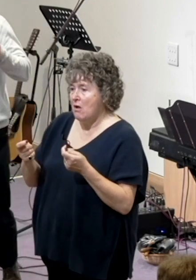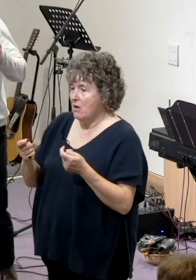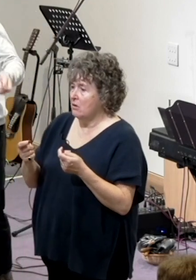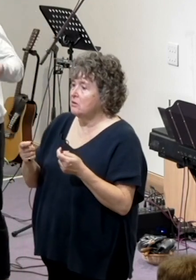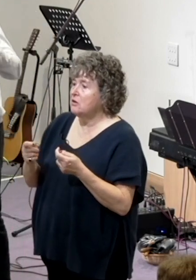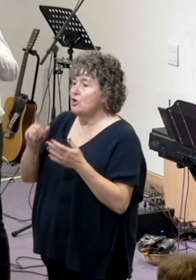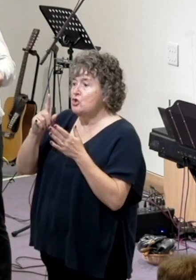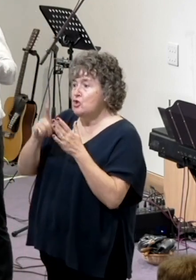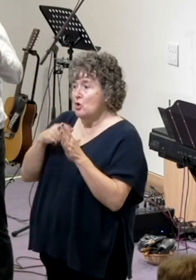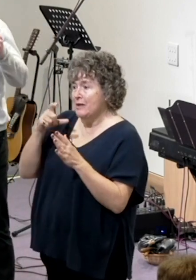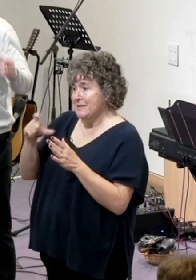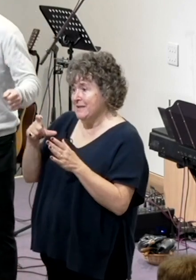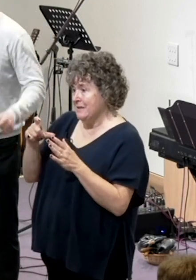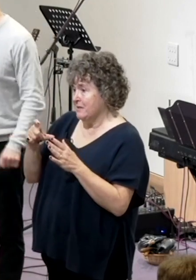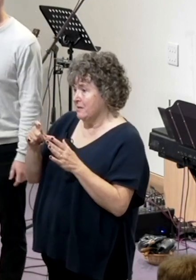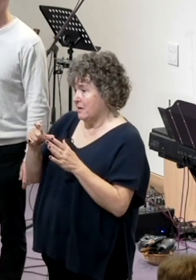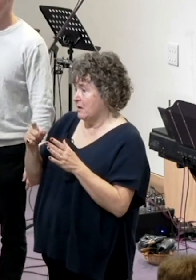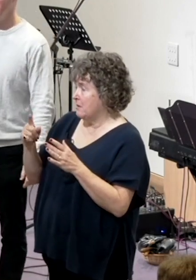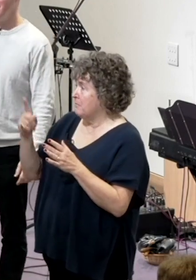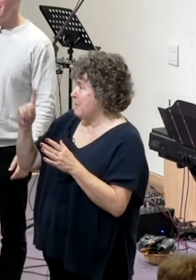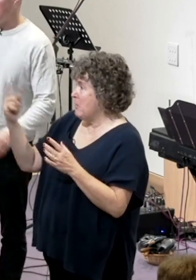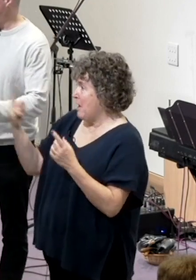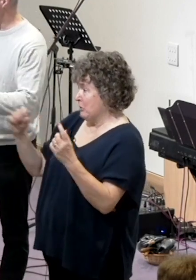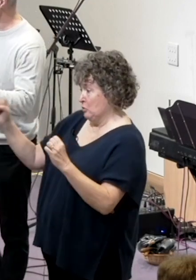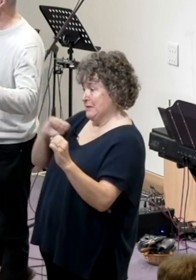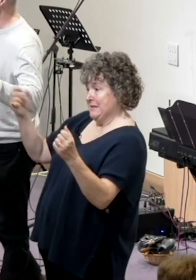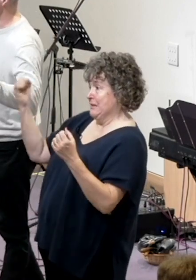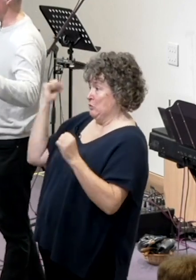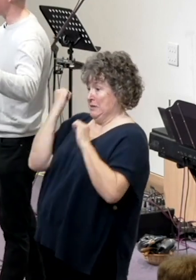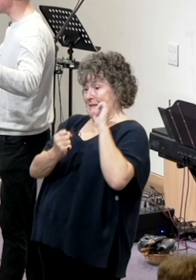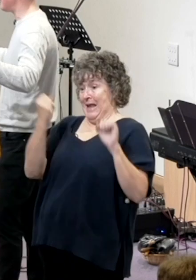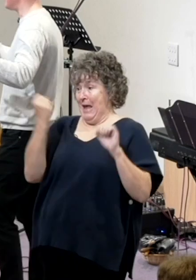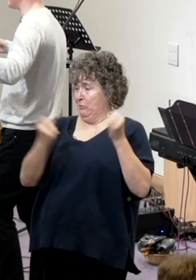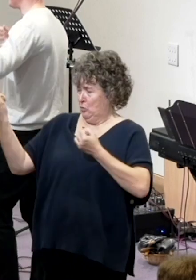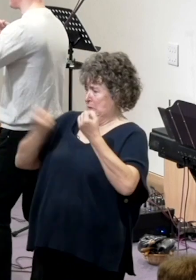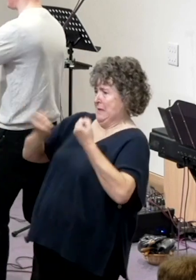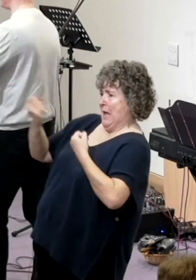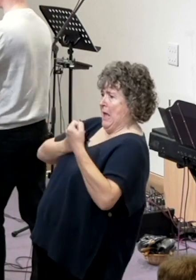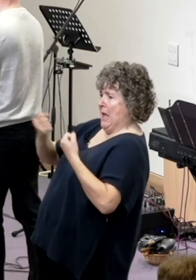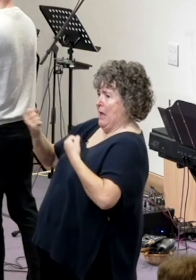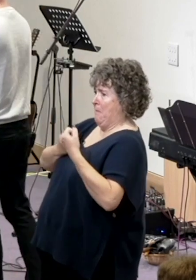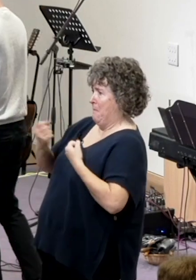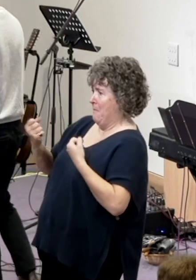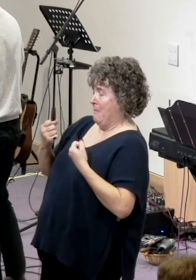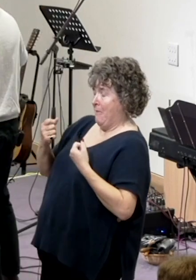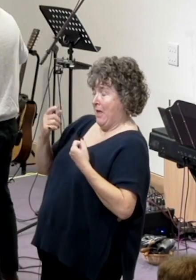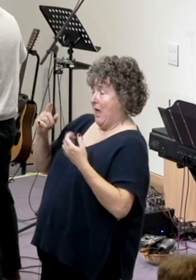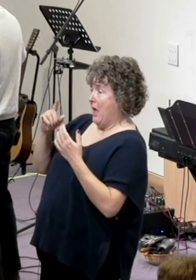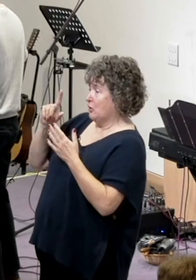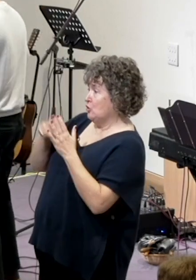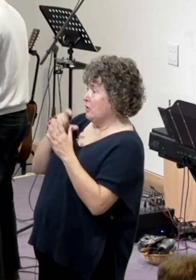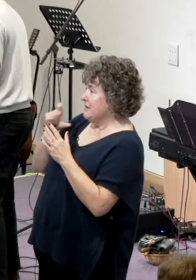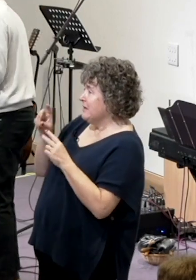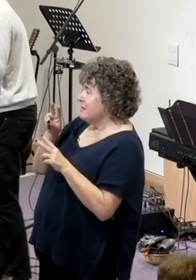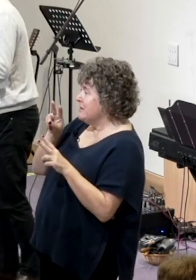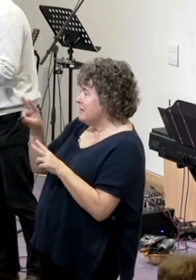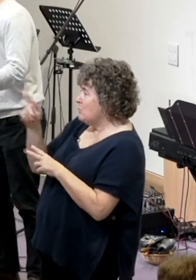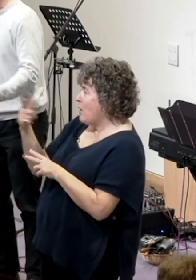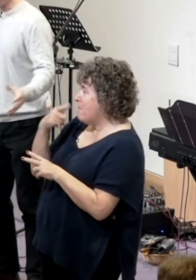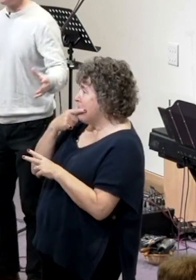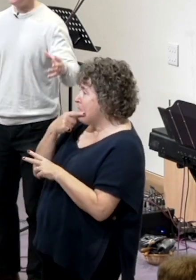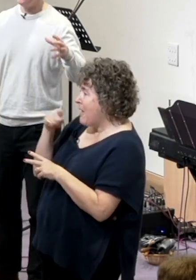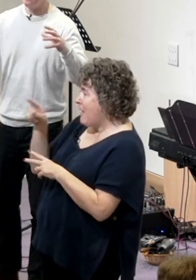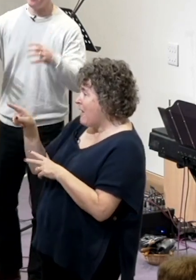means, "And you, Brutus." And those words are spoken during the assassination scene when all the conspirators